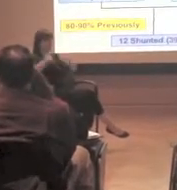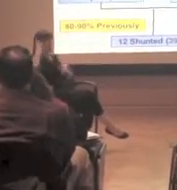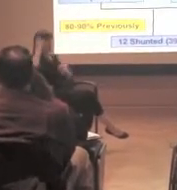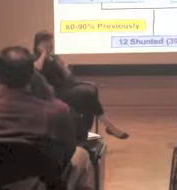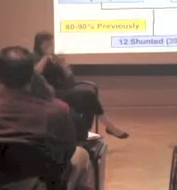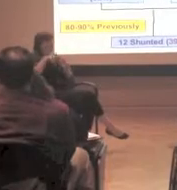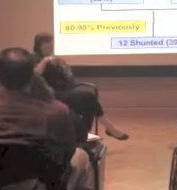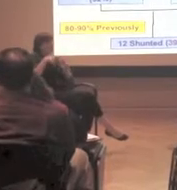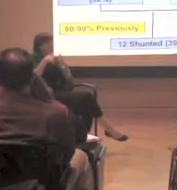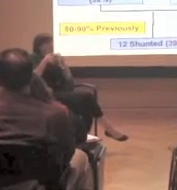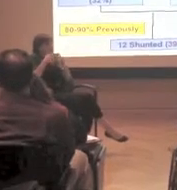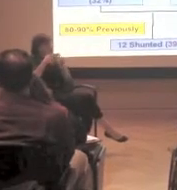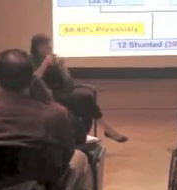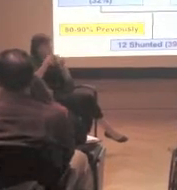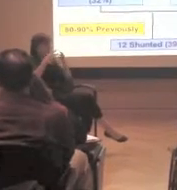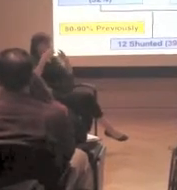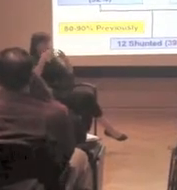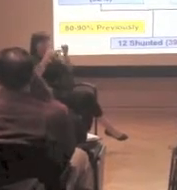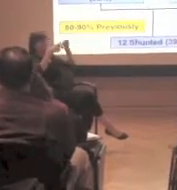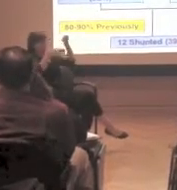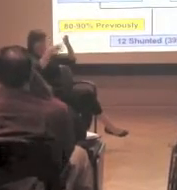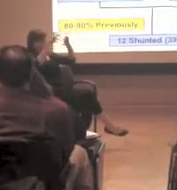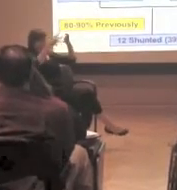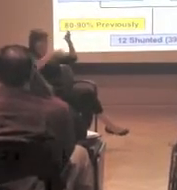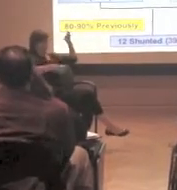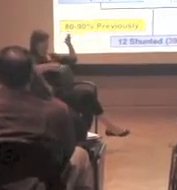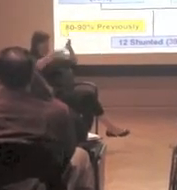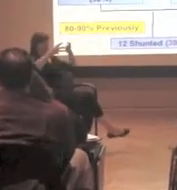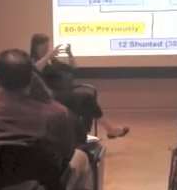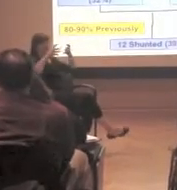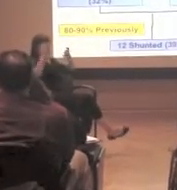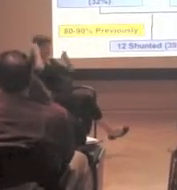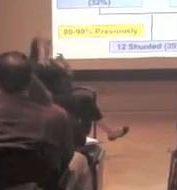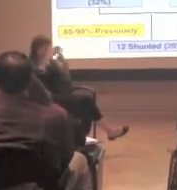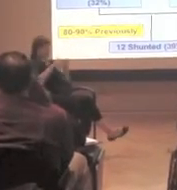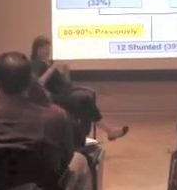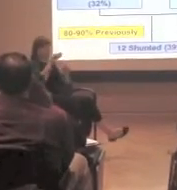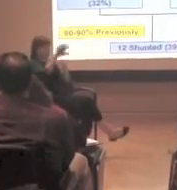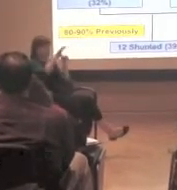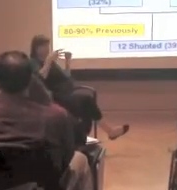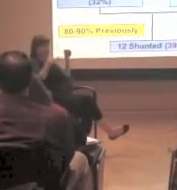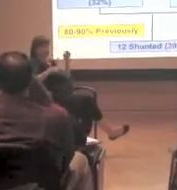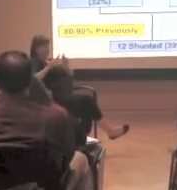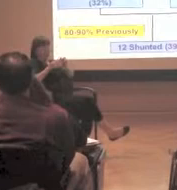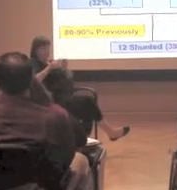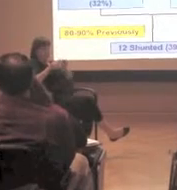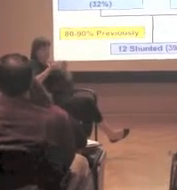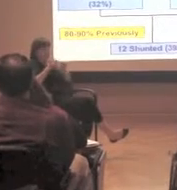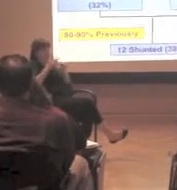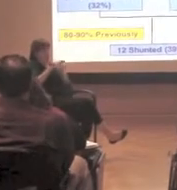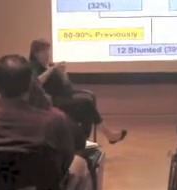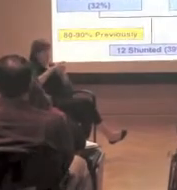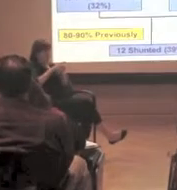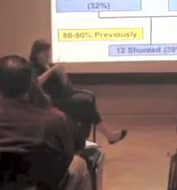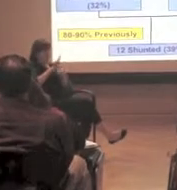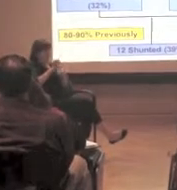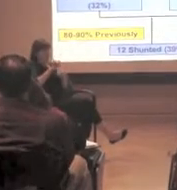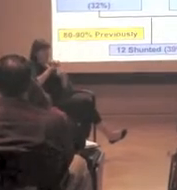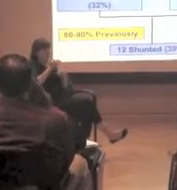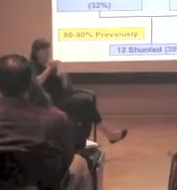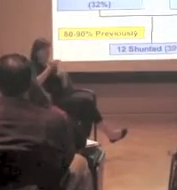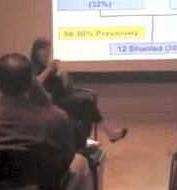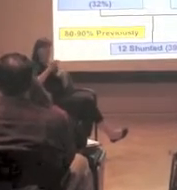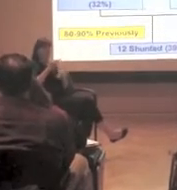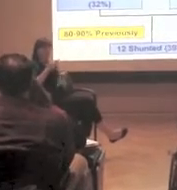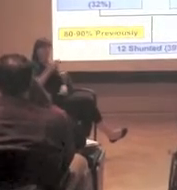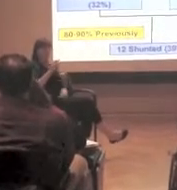there's a lot of side streets. There's lymphatics where some of the CSF escapes into the brain, and the brain actually absorbs